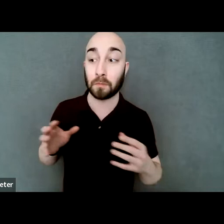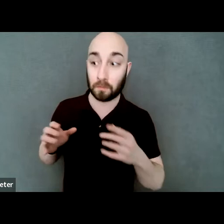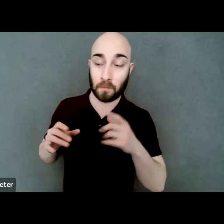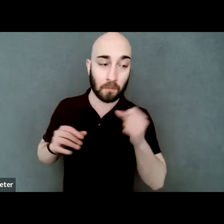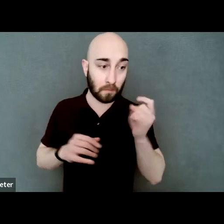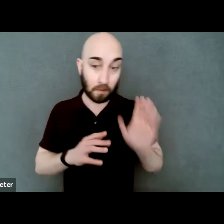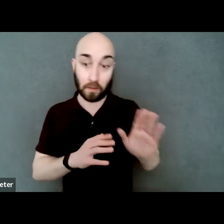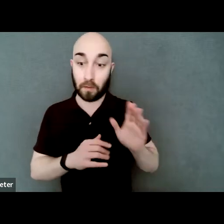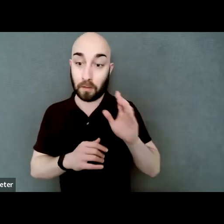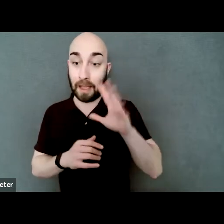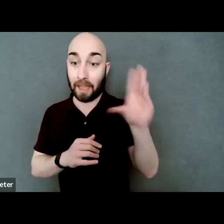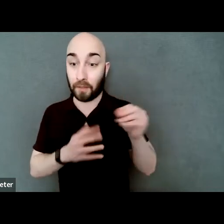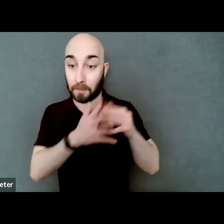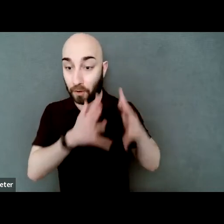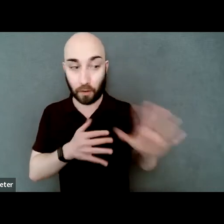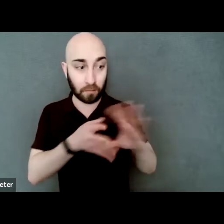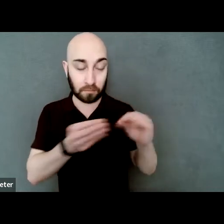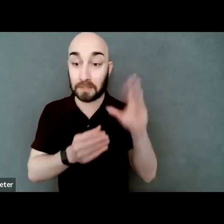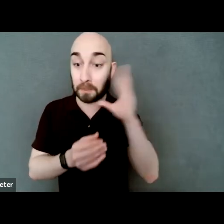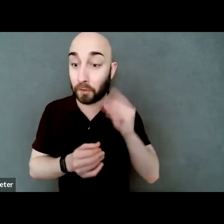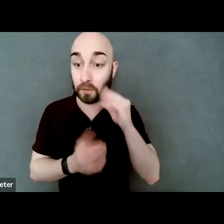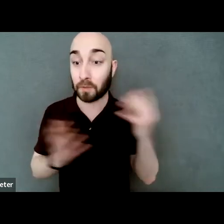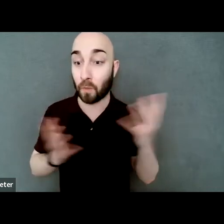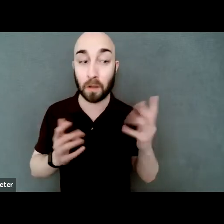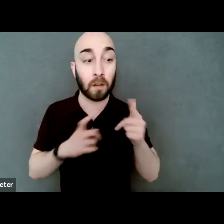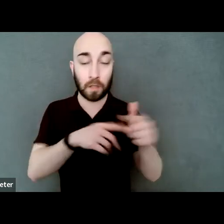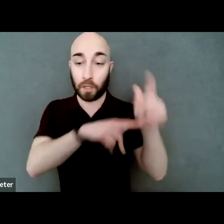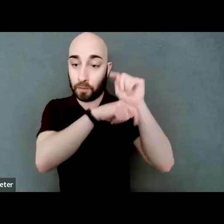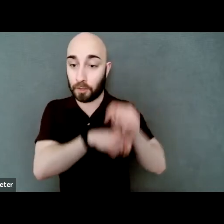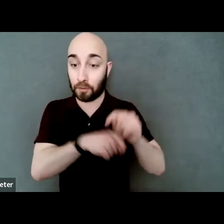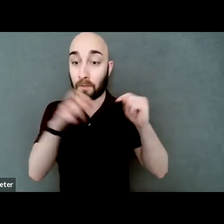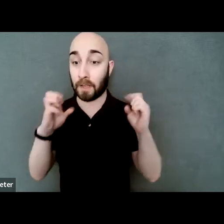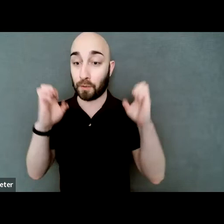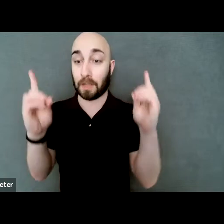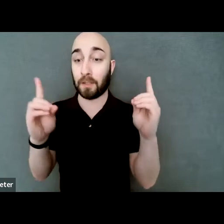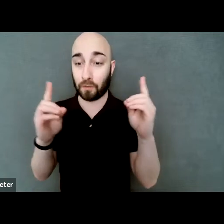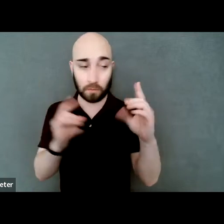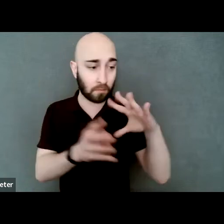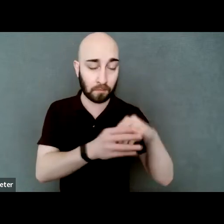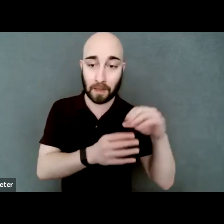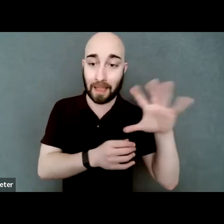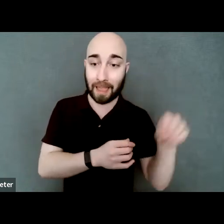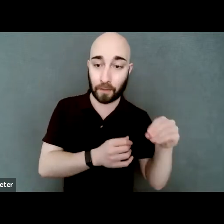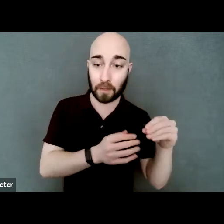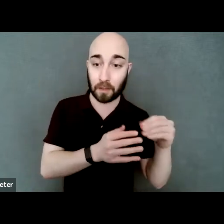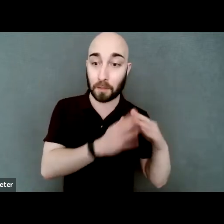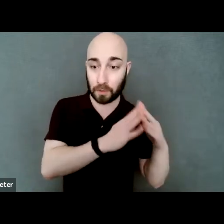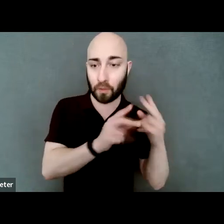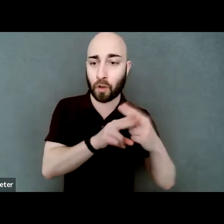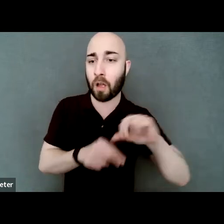student-centered faculty. The results suggest that a tradition of education within the African community called other